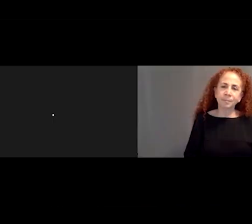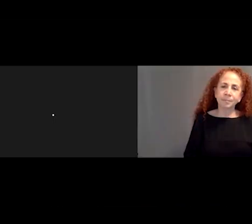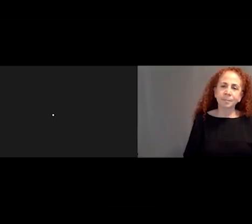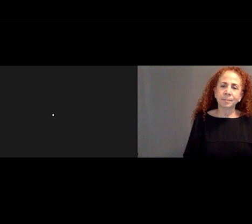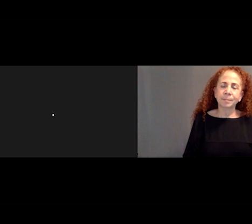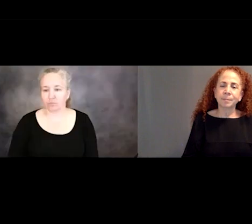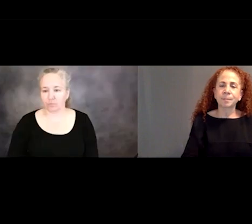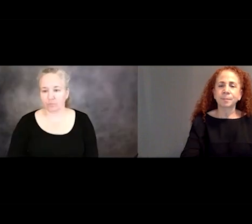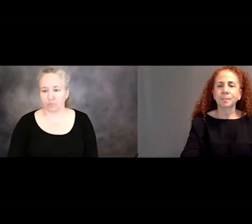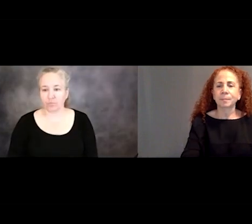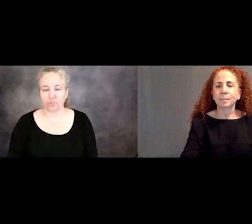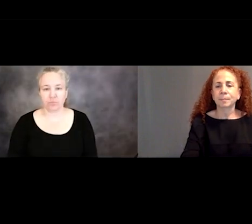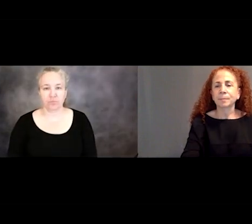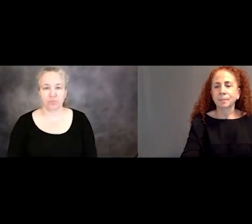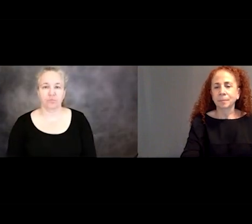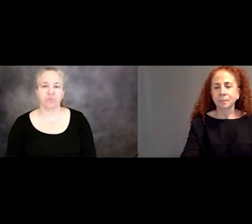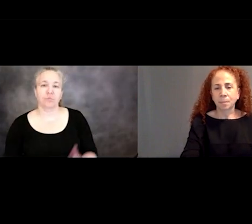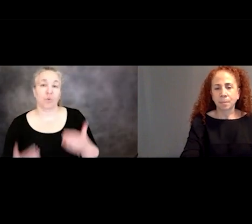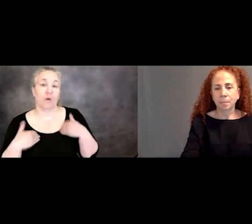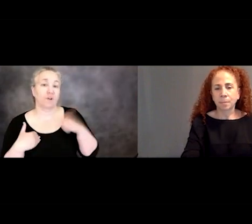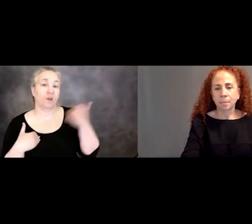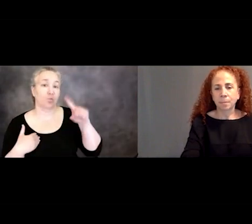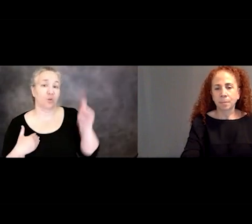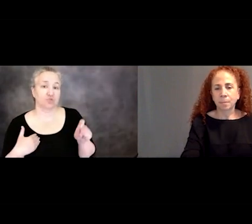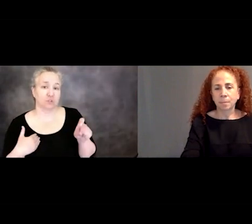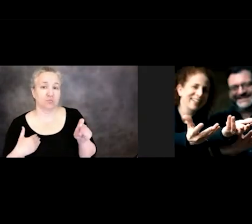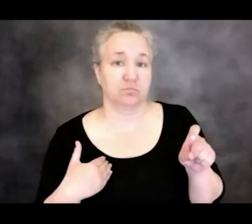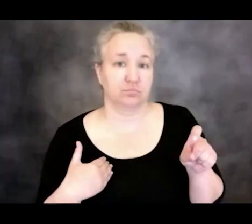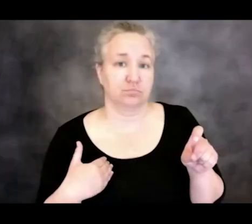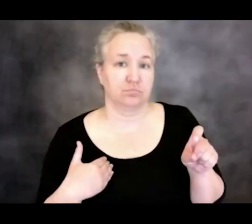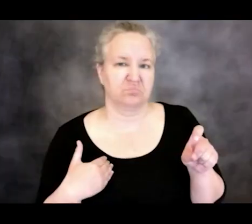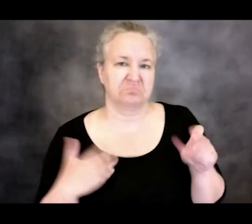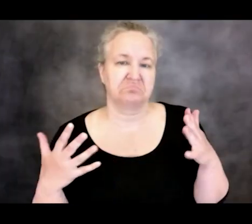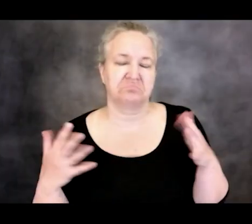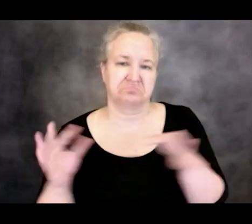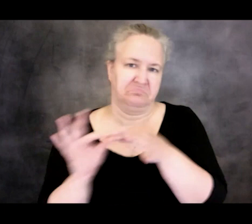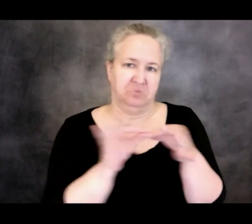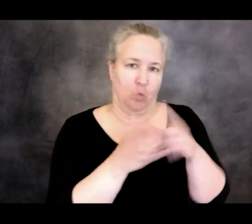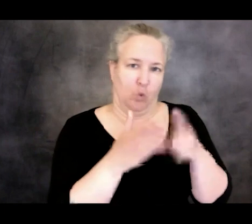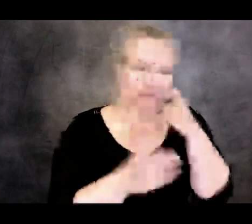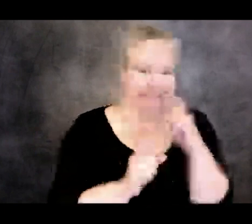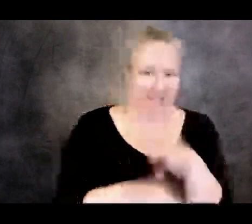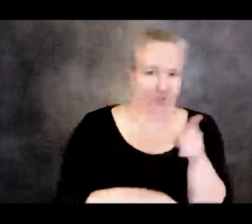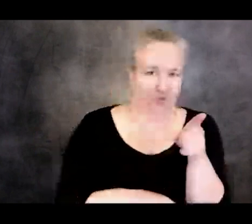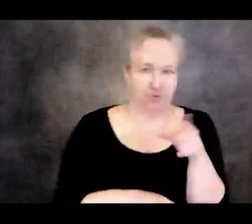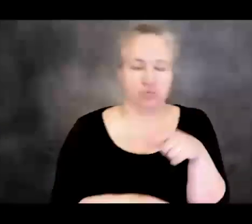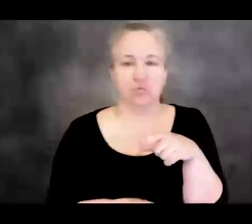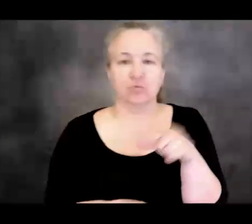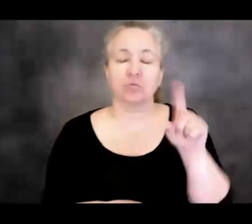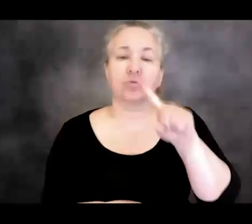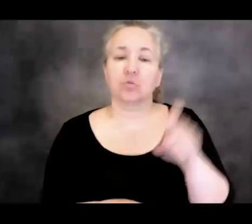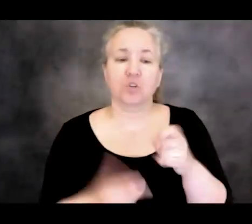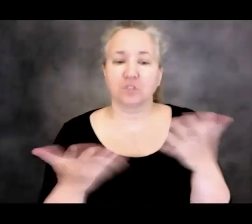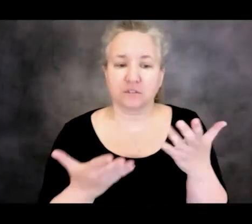this is actually another question, but good complements the one you just answered. The question is